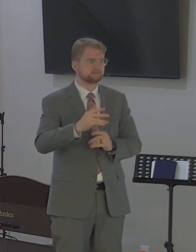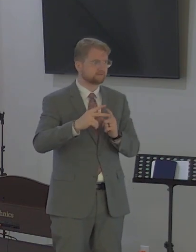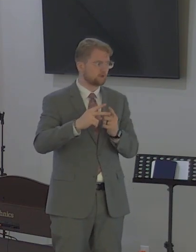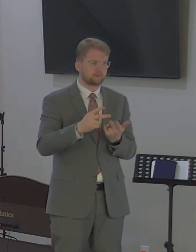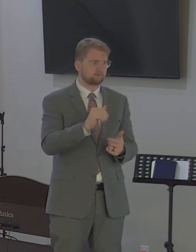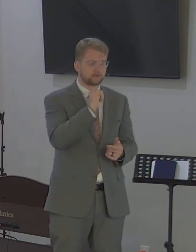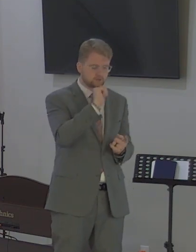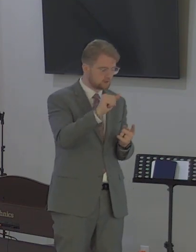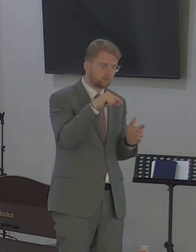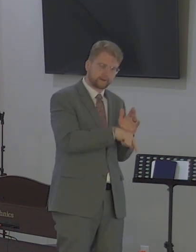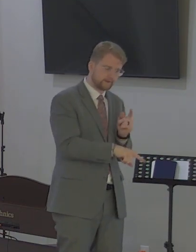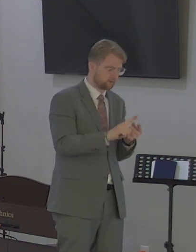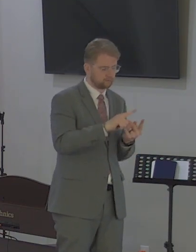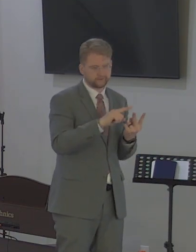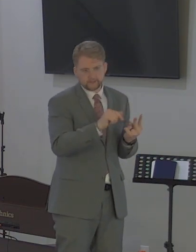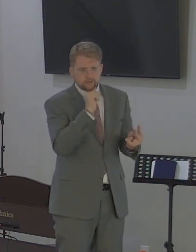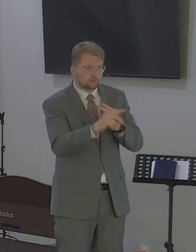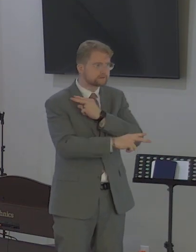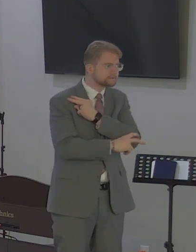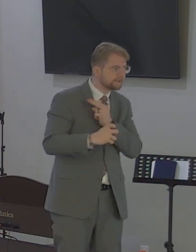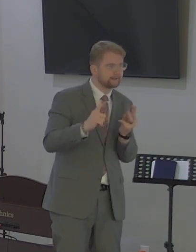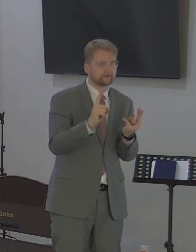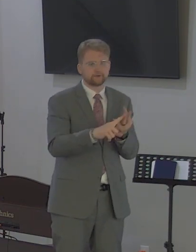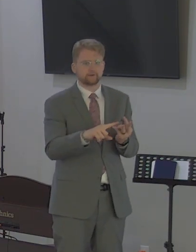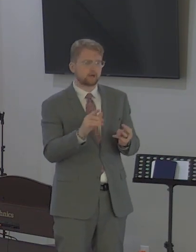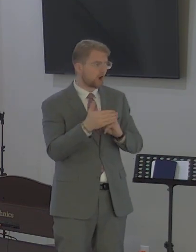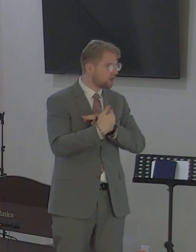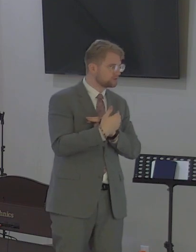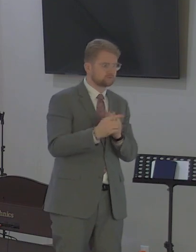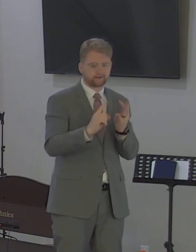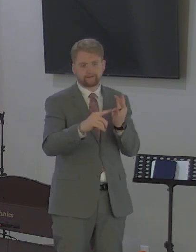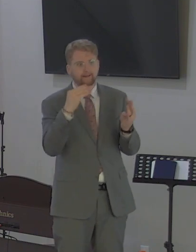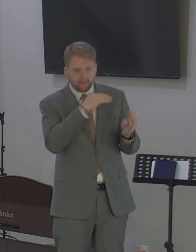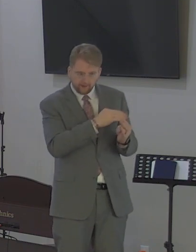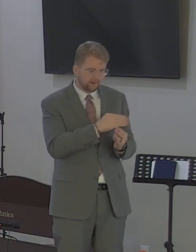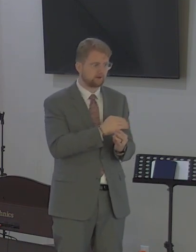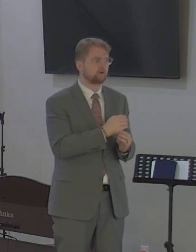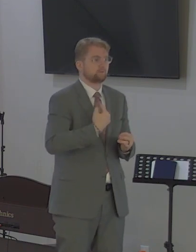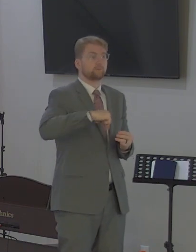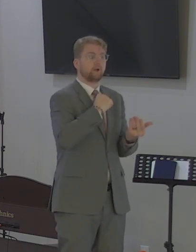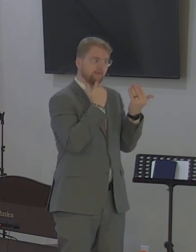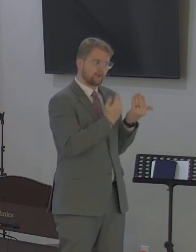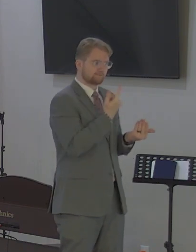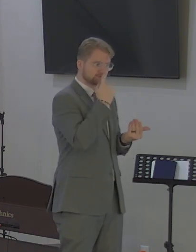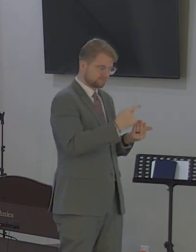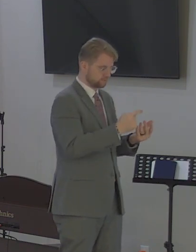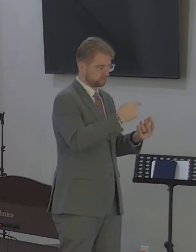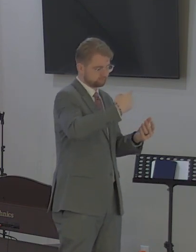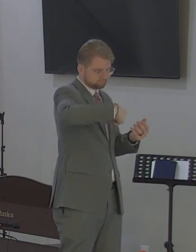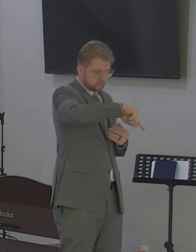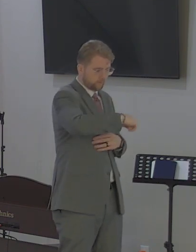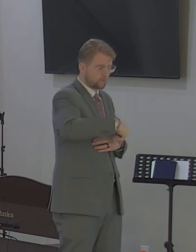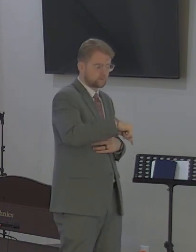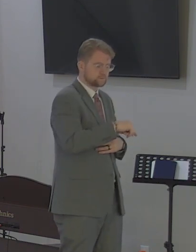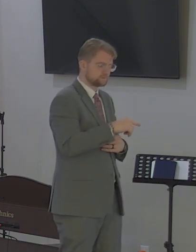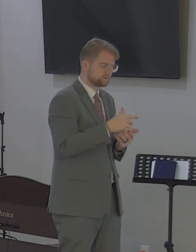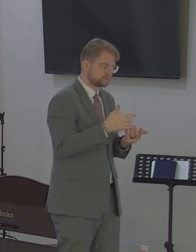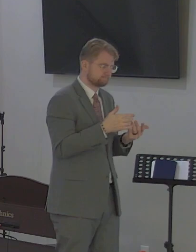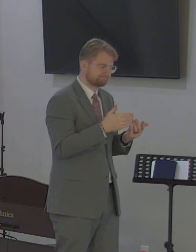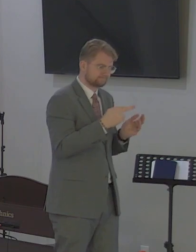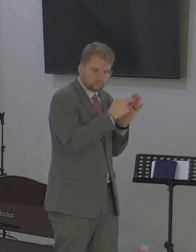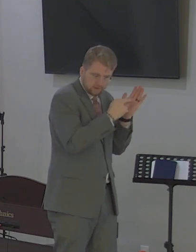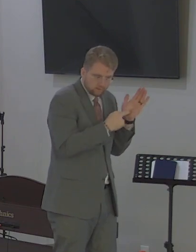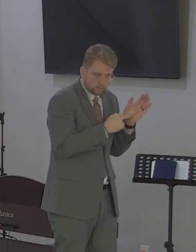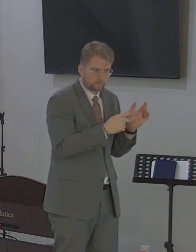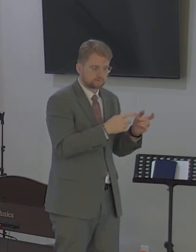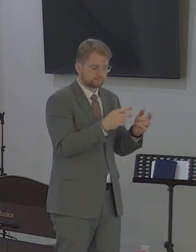can't steal, you can't commit adultery, you can't lie, right? So we're grateful for those guidelines that have been provided for